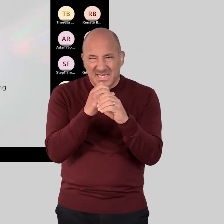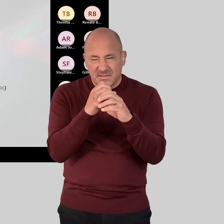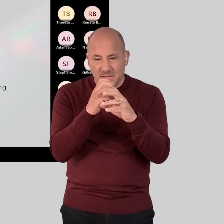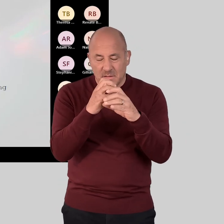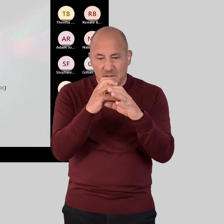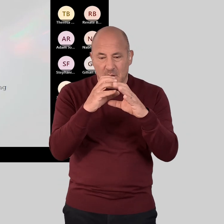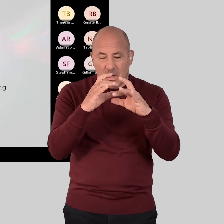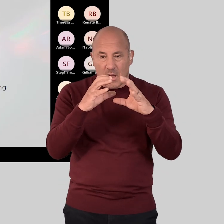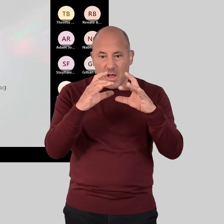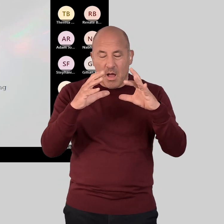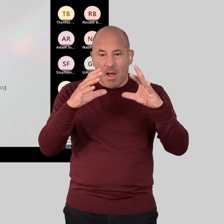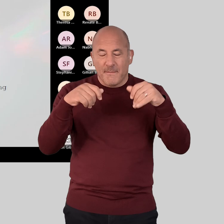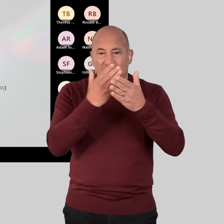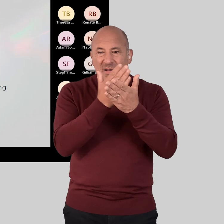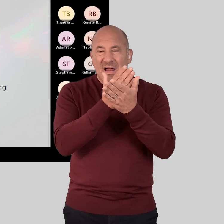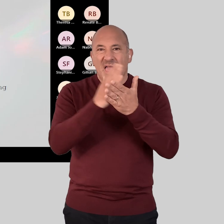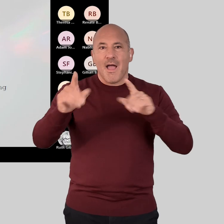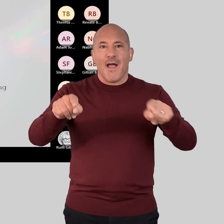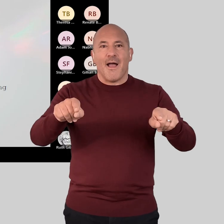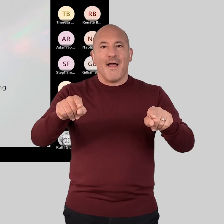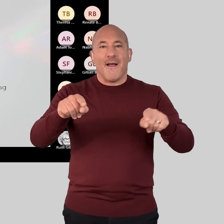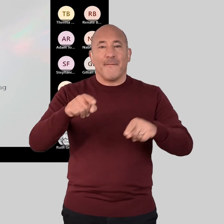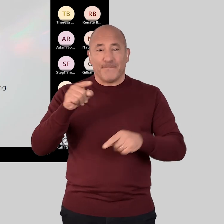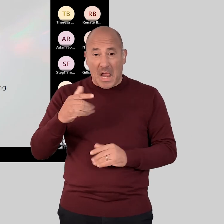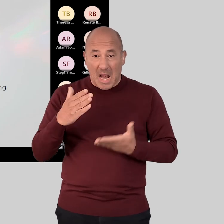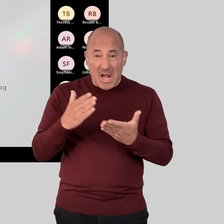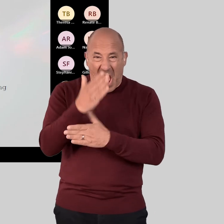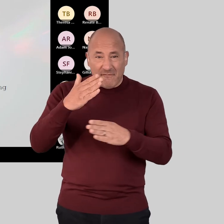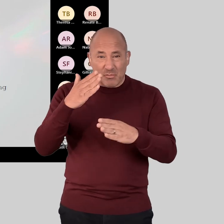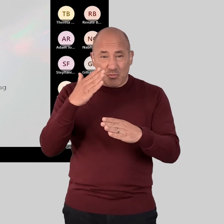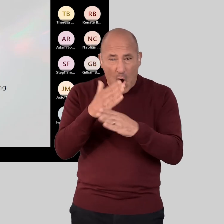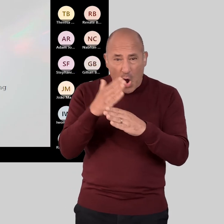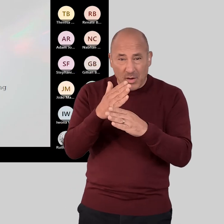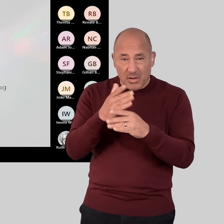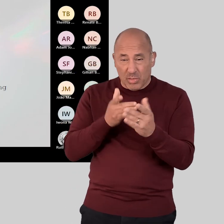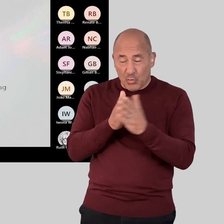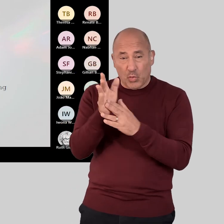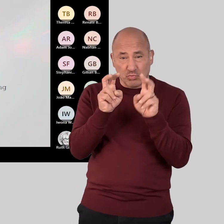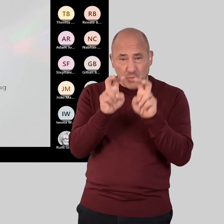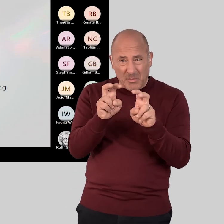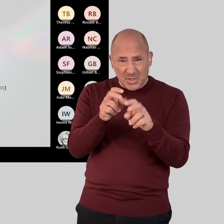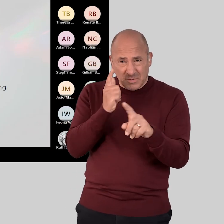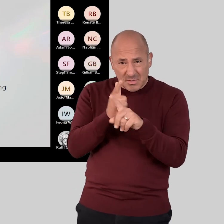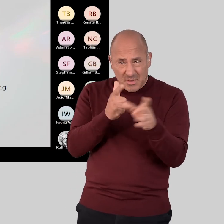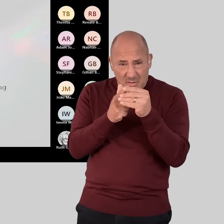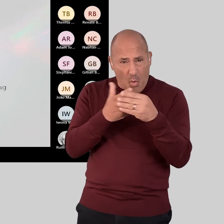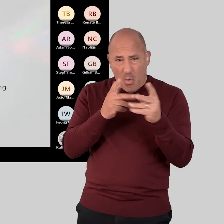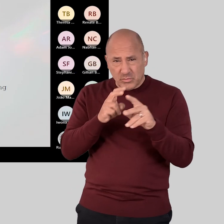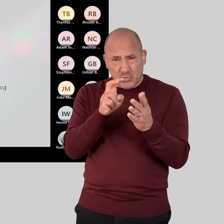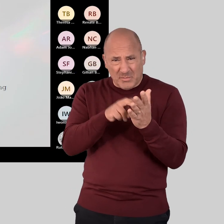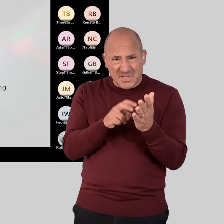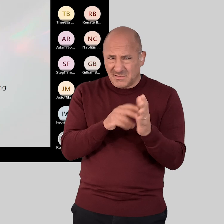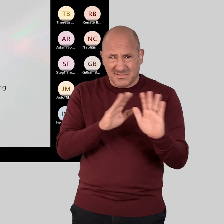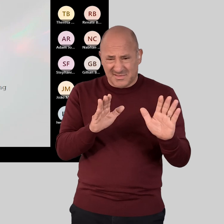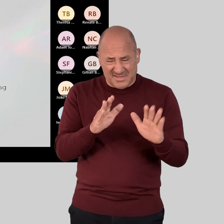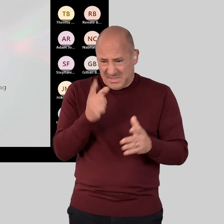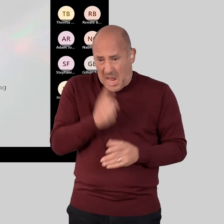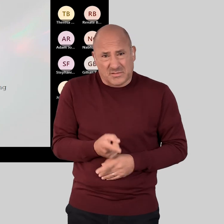it becomes clearer. The essence of a live work not being captured through documentation.